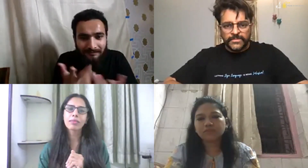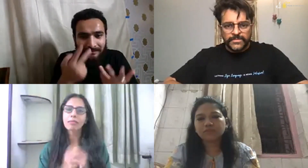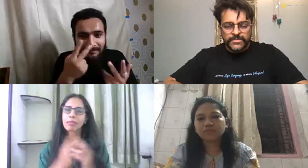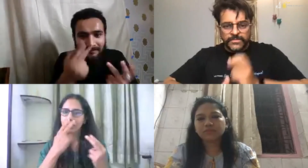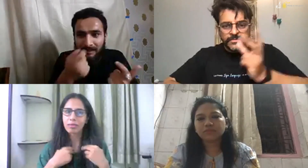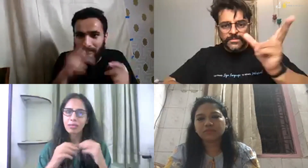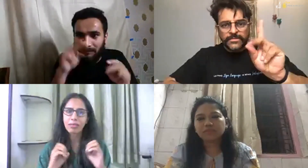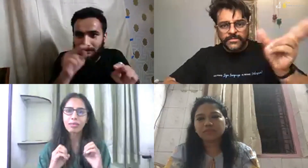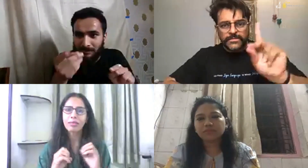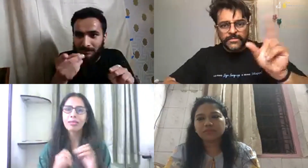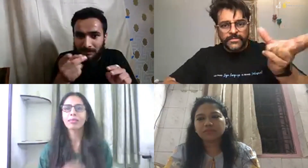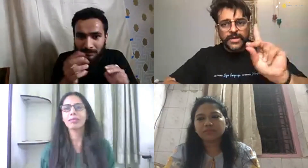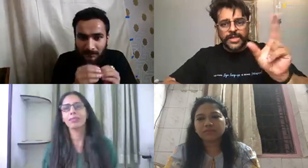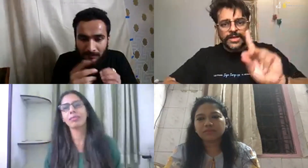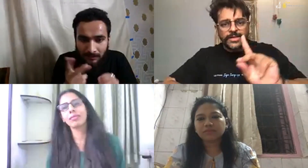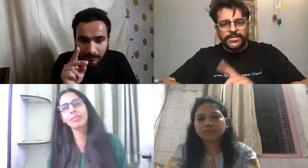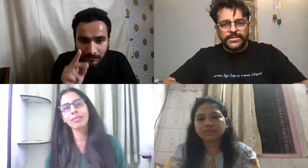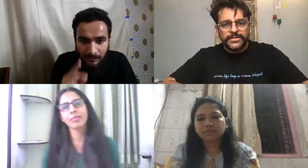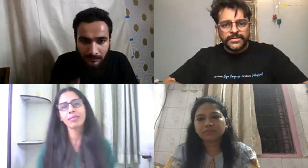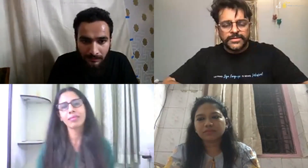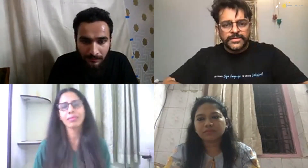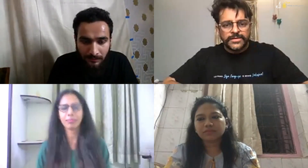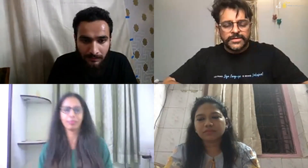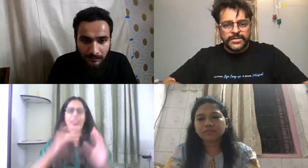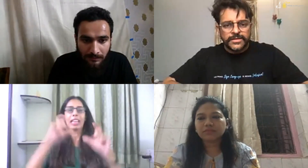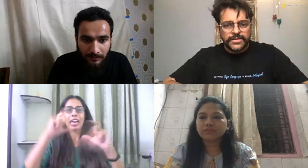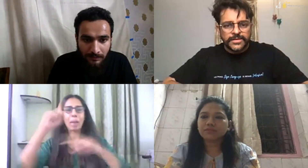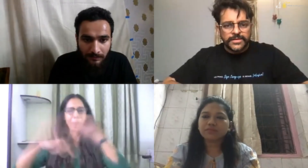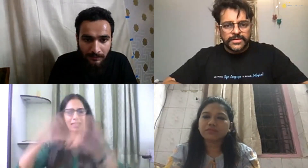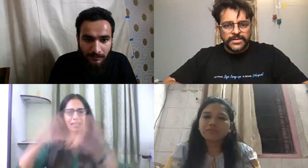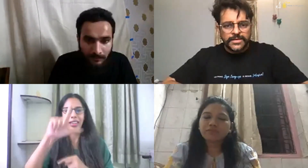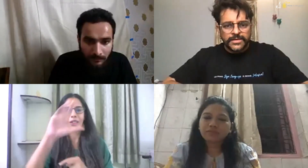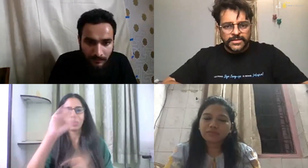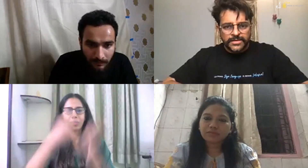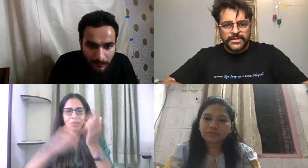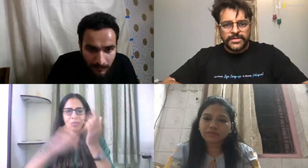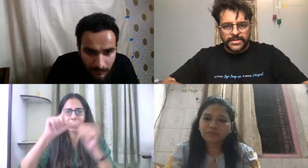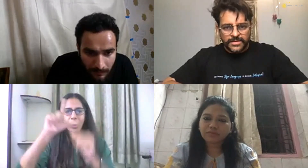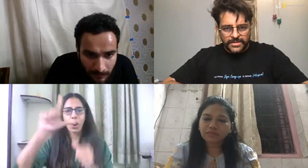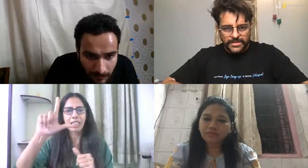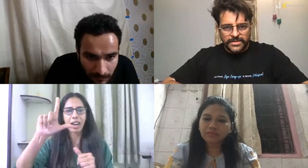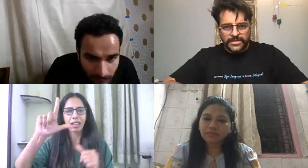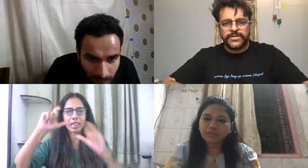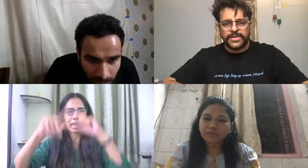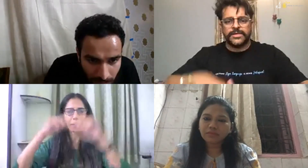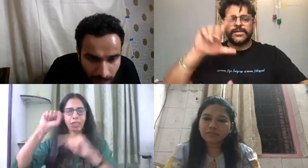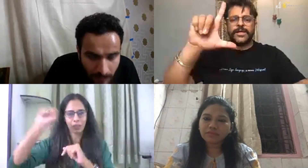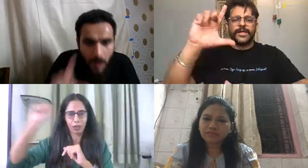Your internet's a bit shaky. Can you do it again, please? Amma, So there is